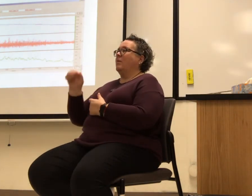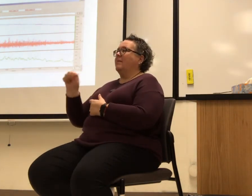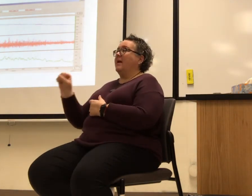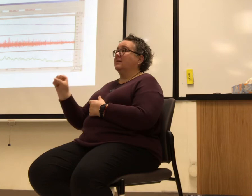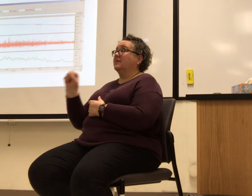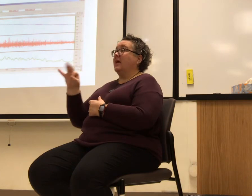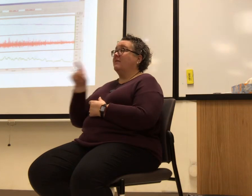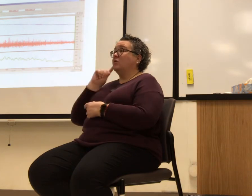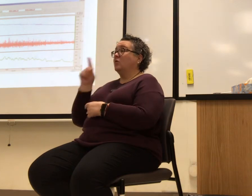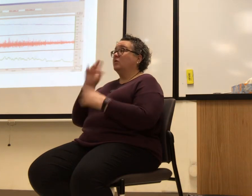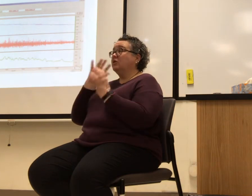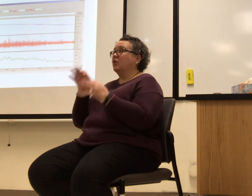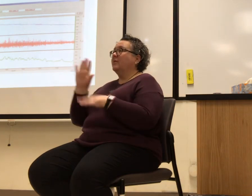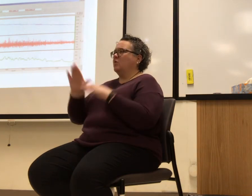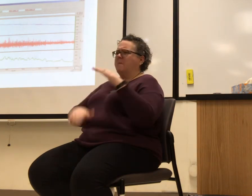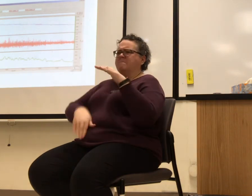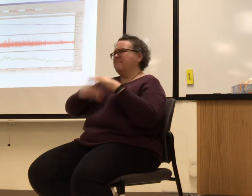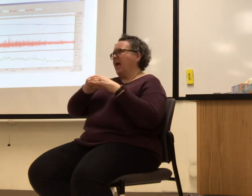you determine max is 50,